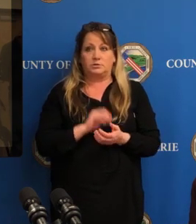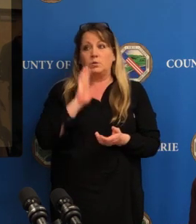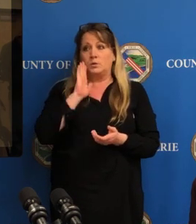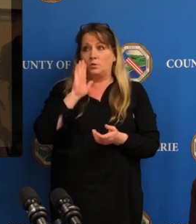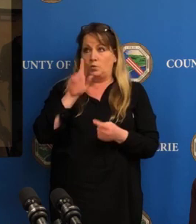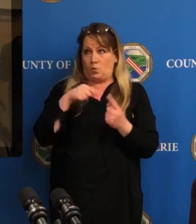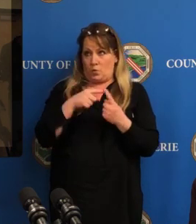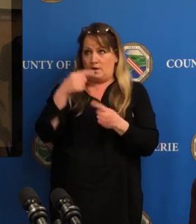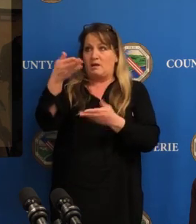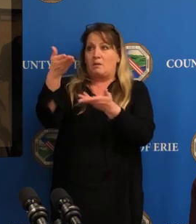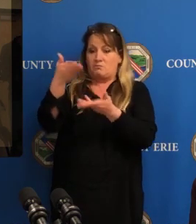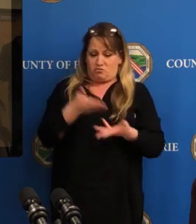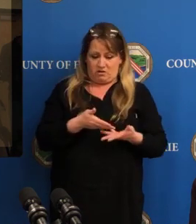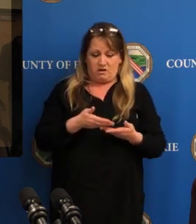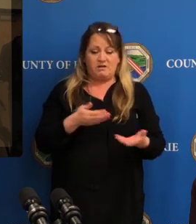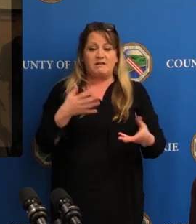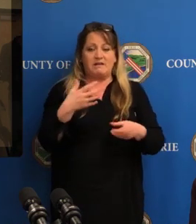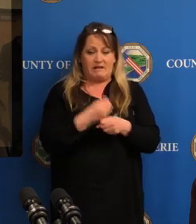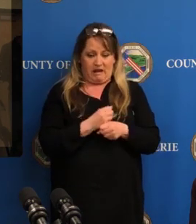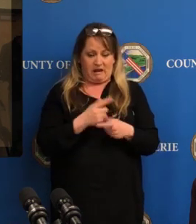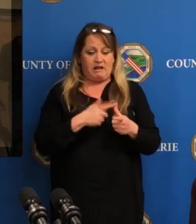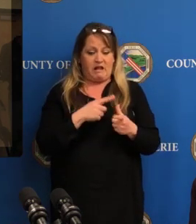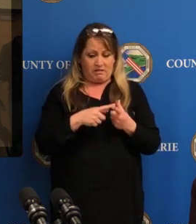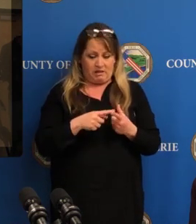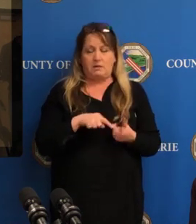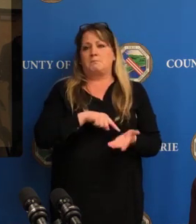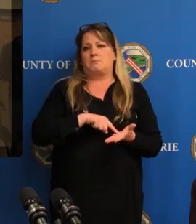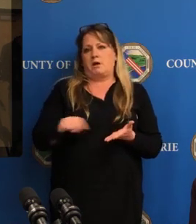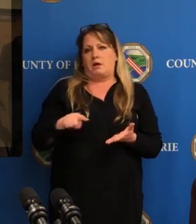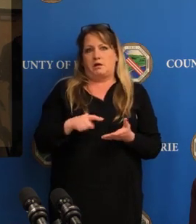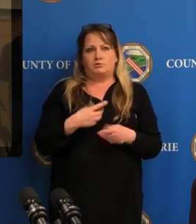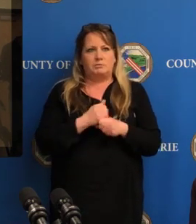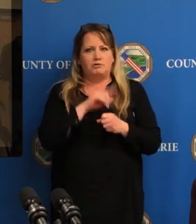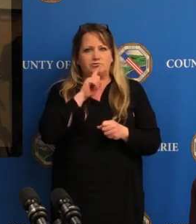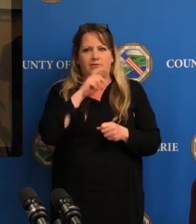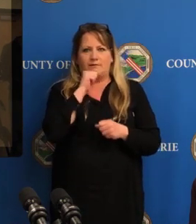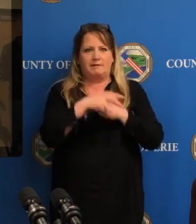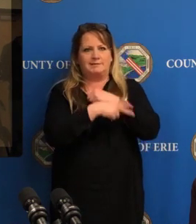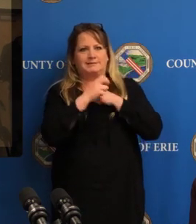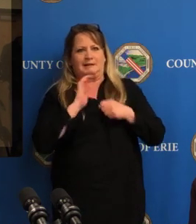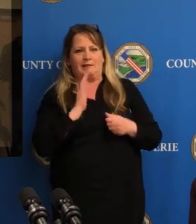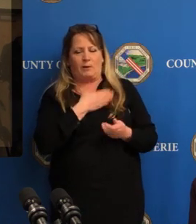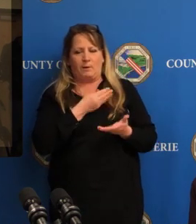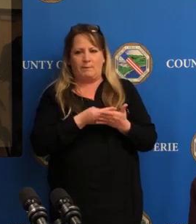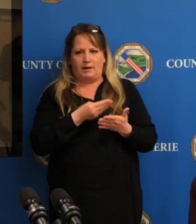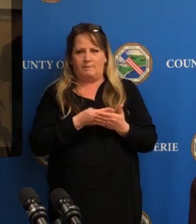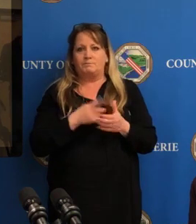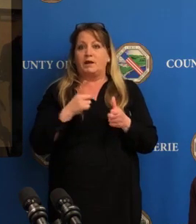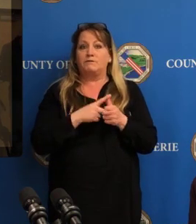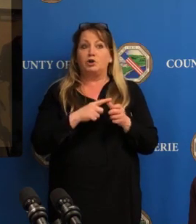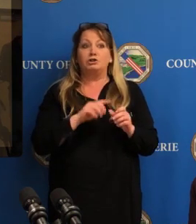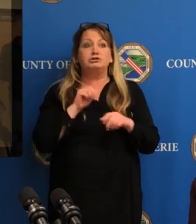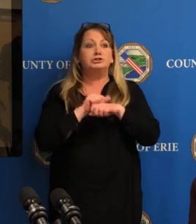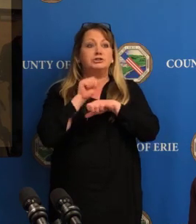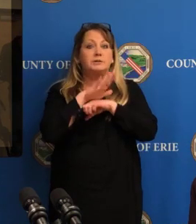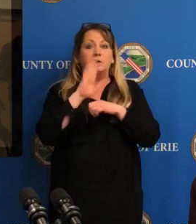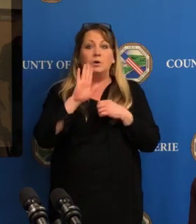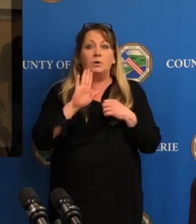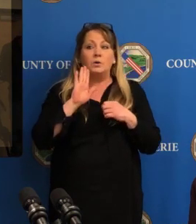people are asking, and we make sure we don't get ripped off of our money. The first 50,000 initial shipment is going to be